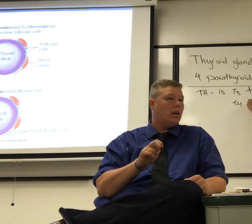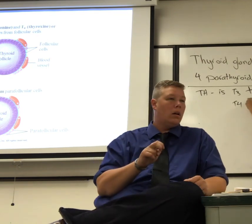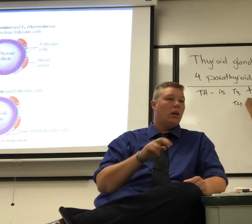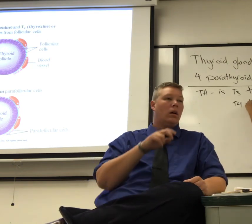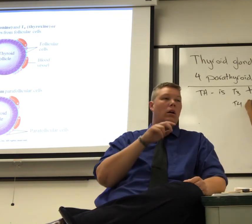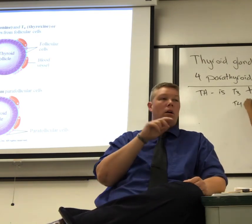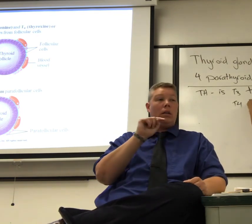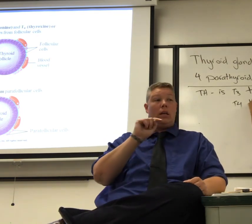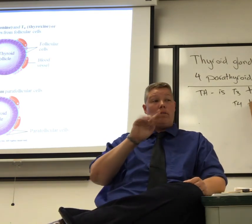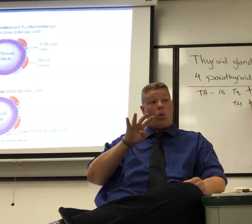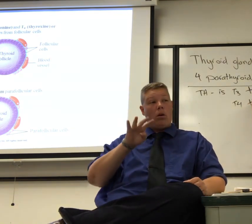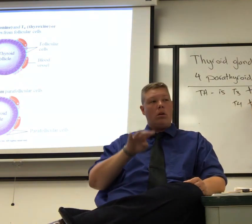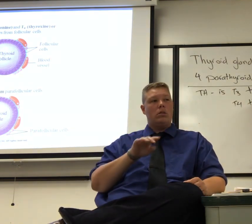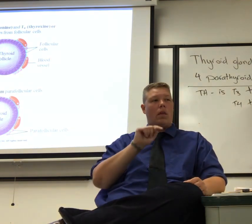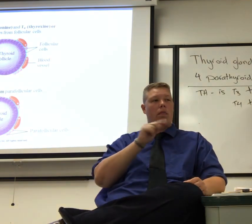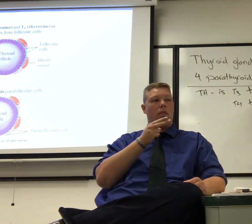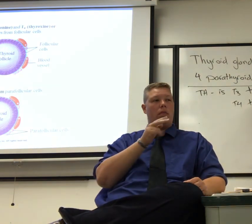Triiodothyronine.